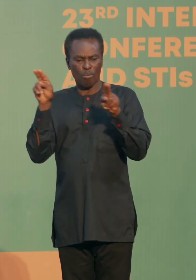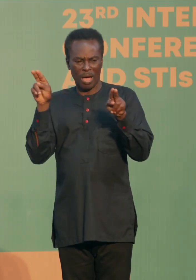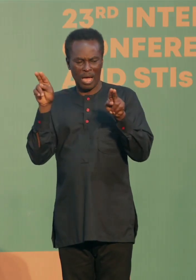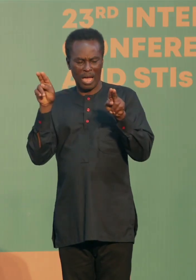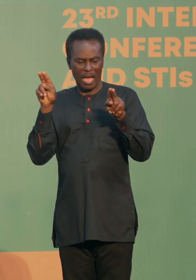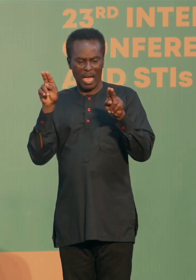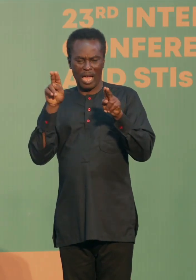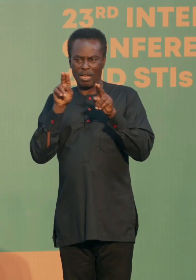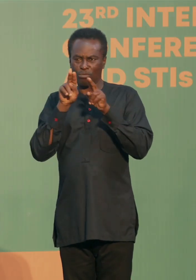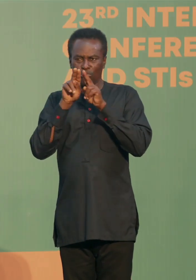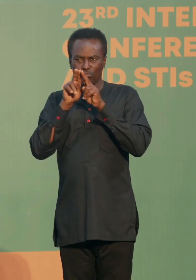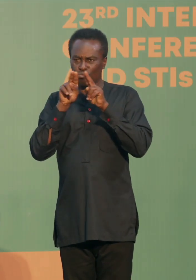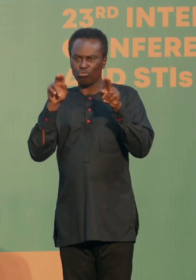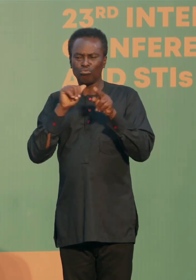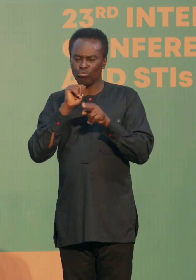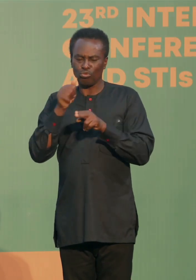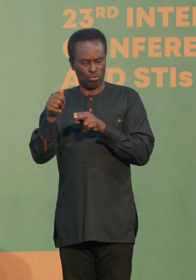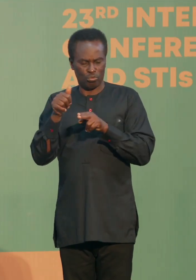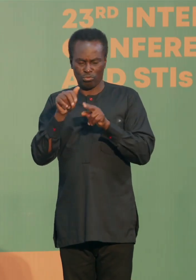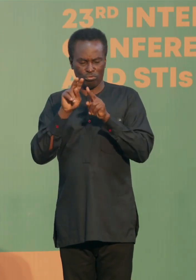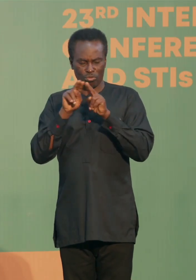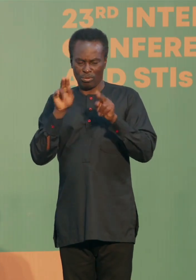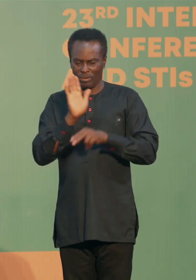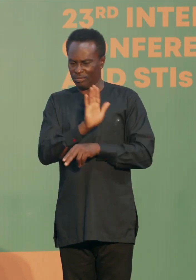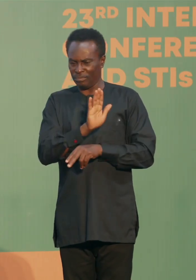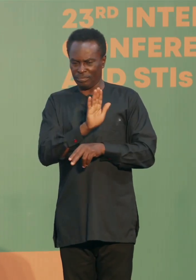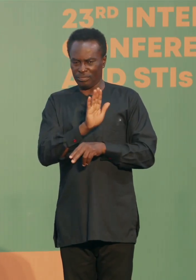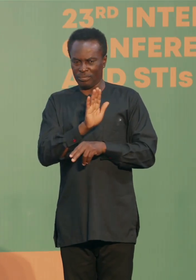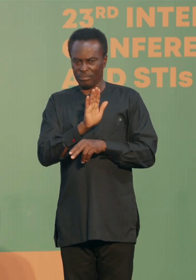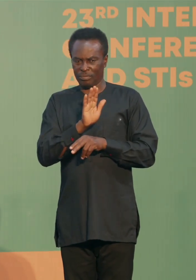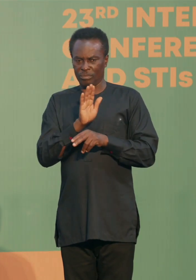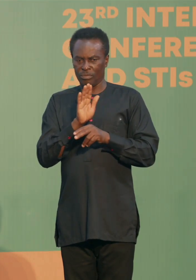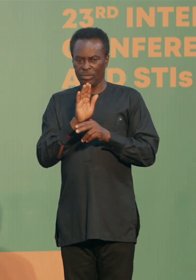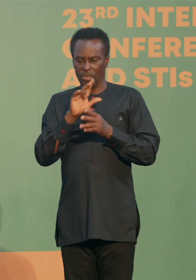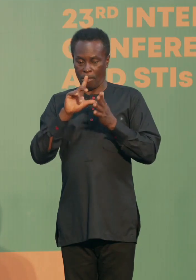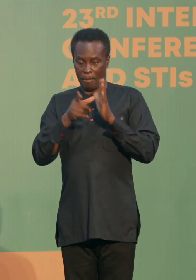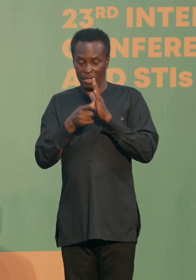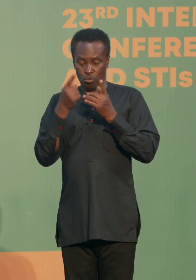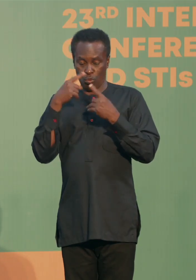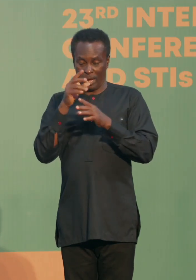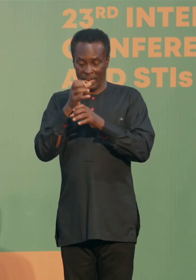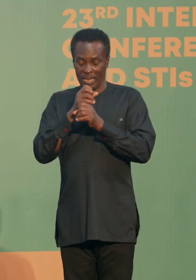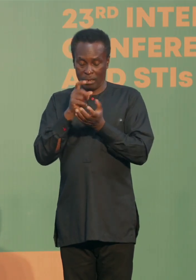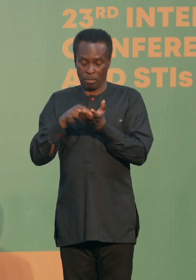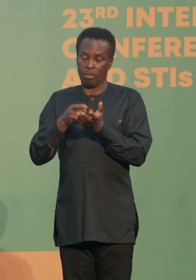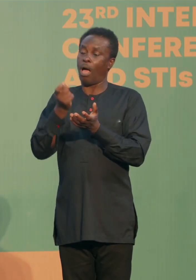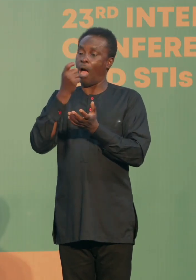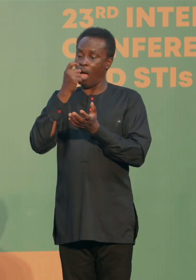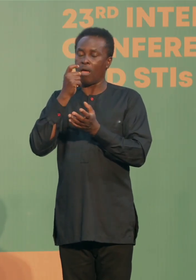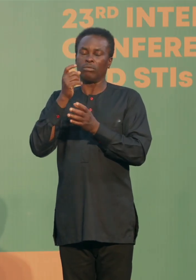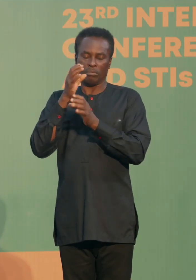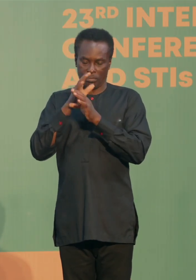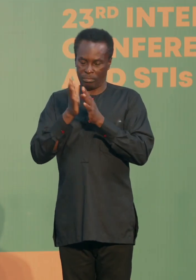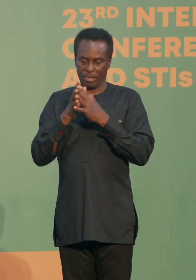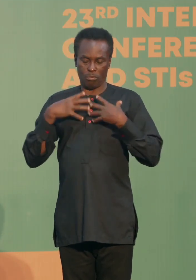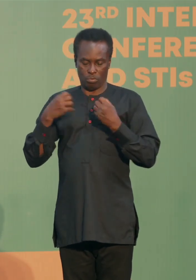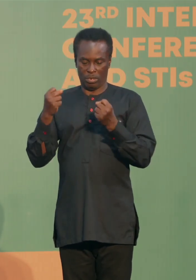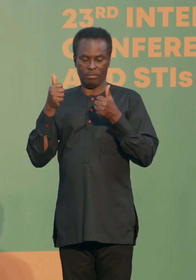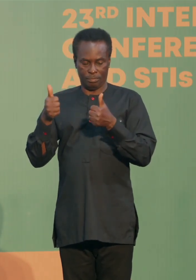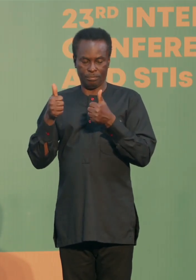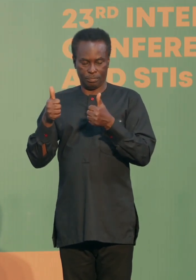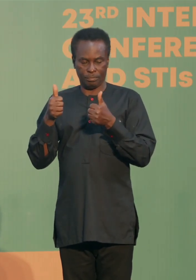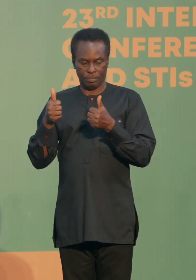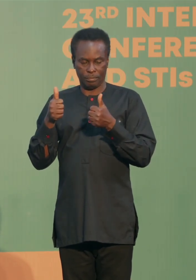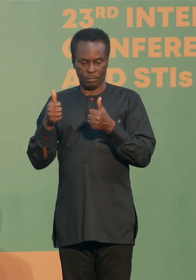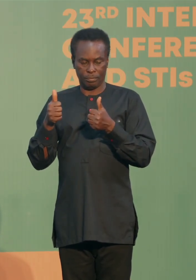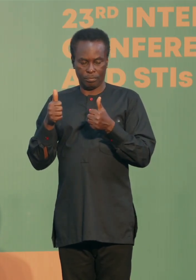cytology, which requires treatment. If she's not treated, she will have cancer. But screening, whether you're doing